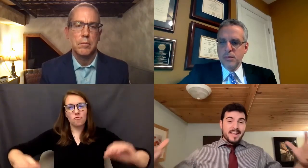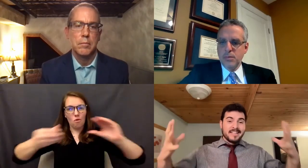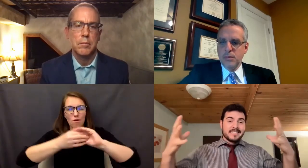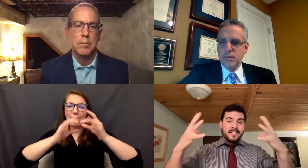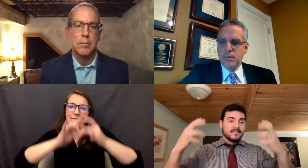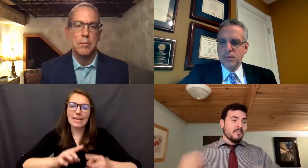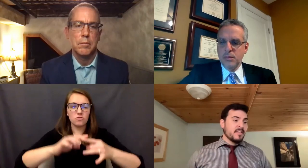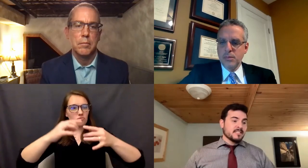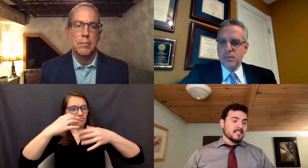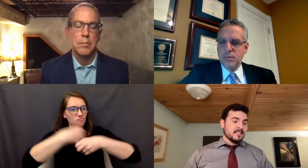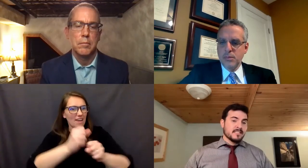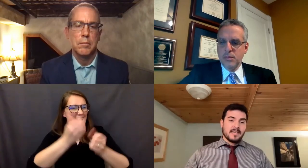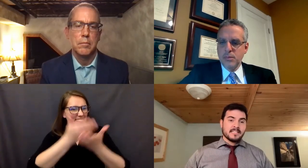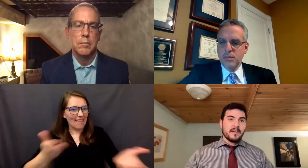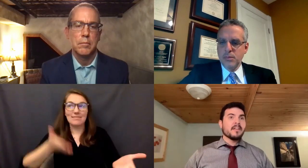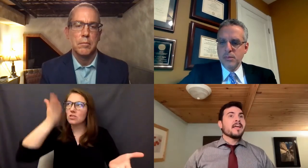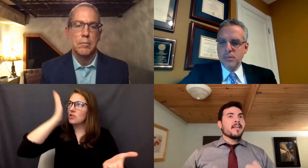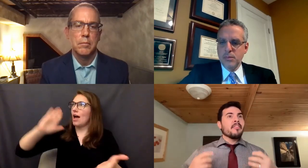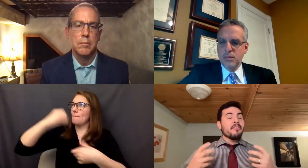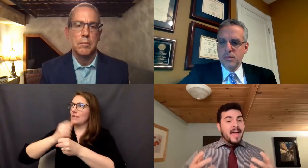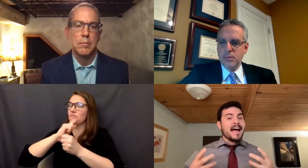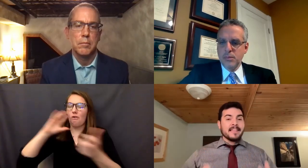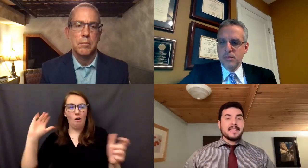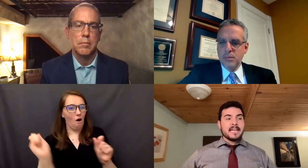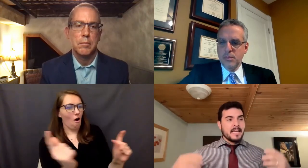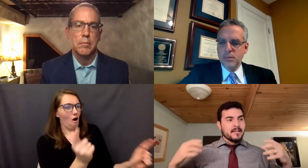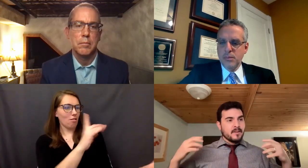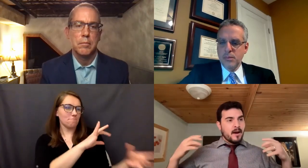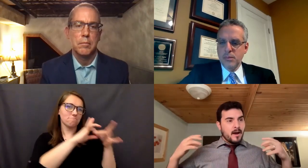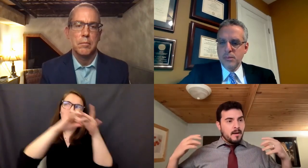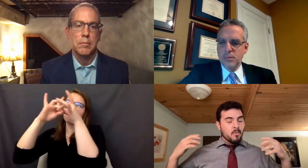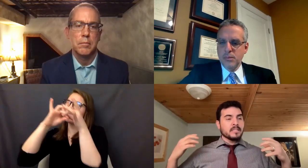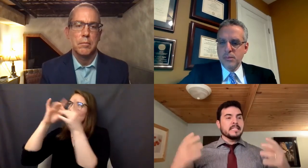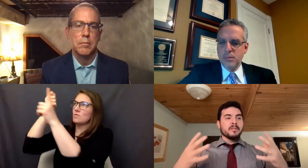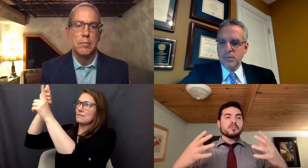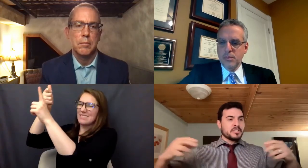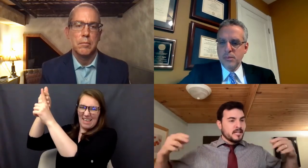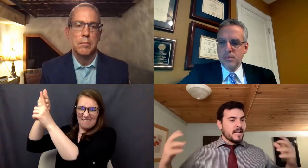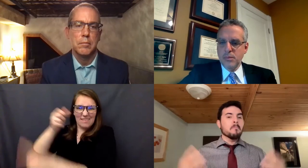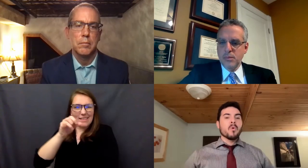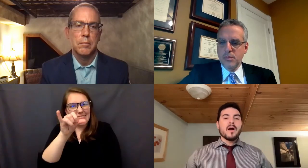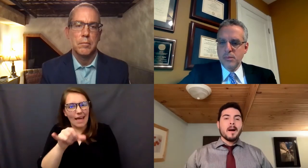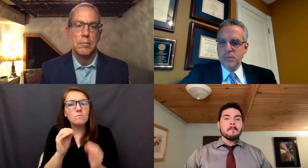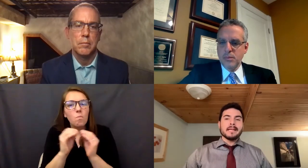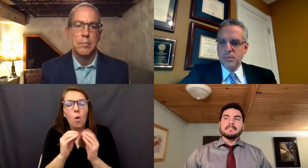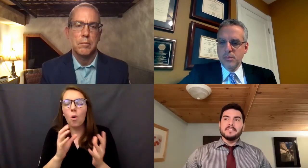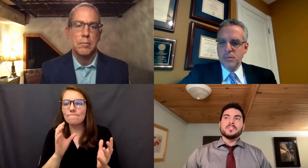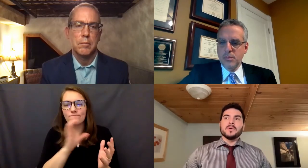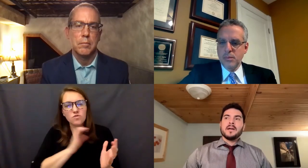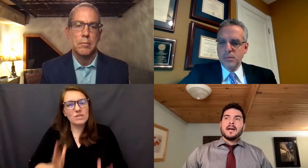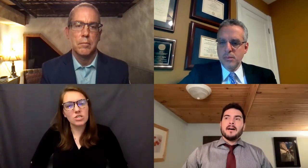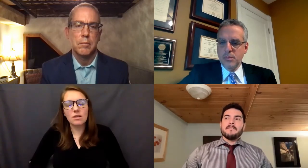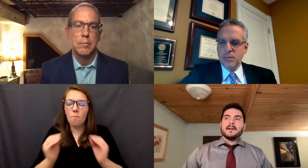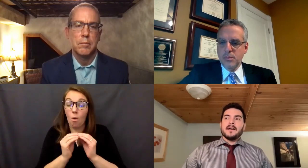God reconciles all things unto God's self. That, I think, is a more deeply Christian and a more complex